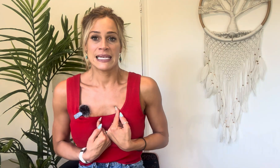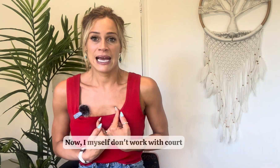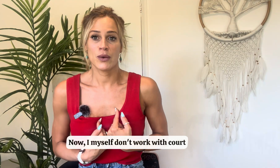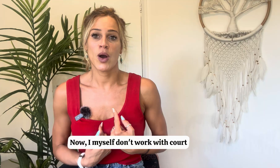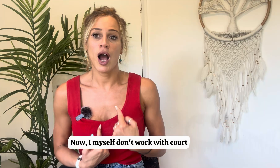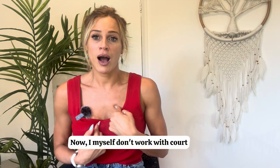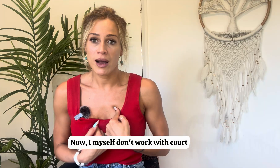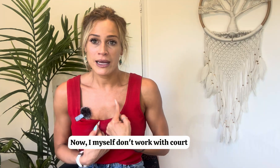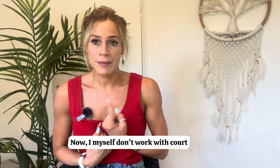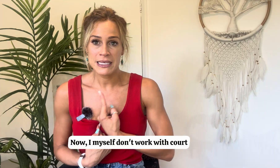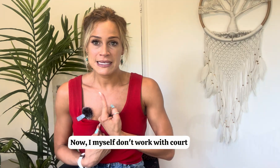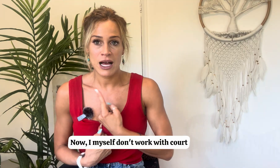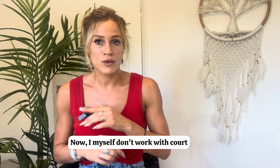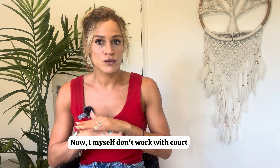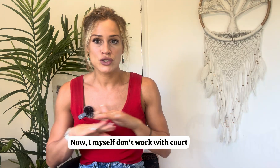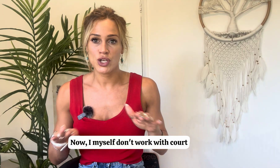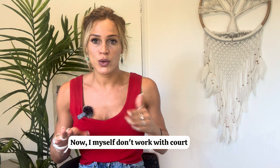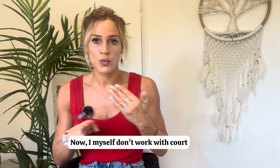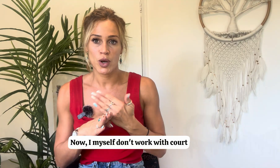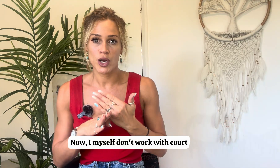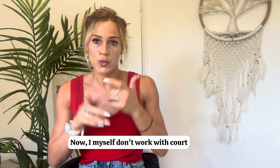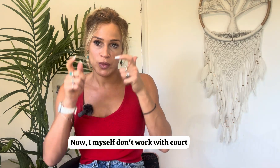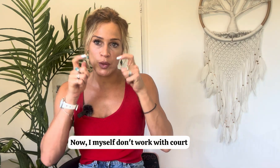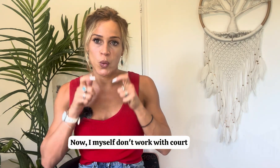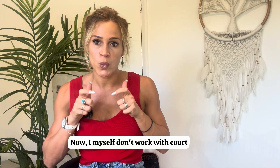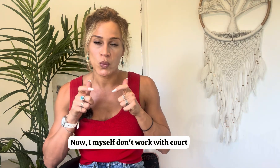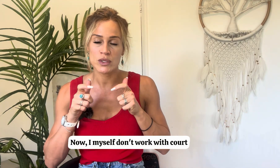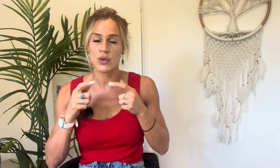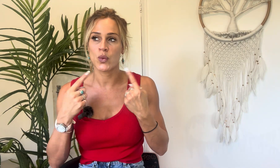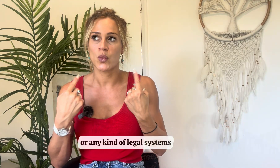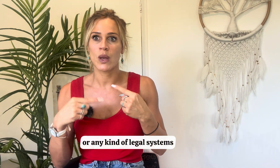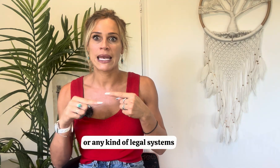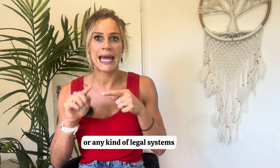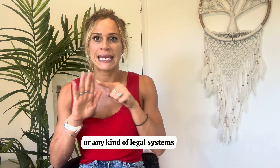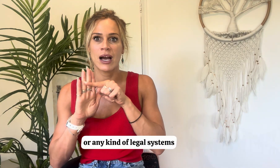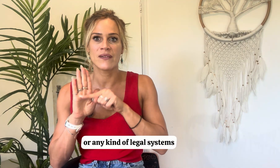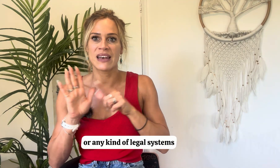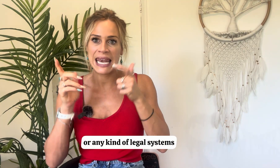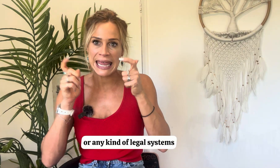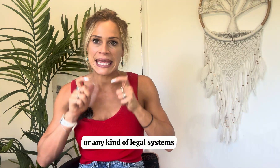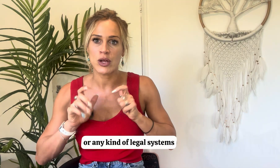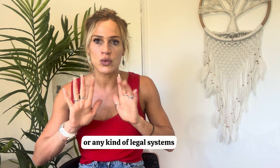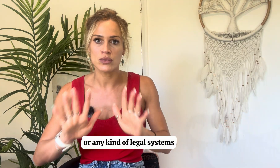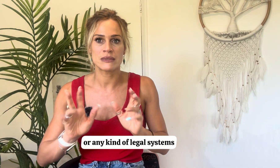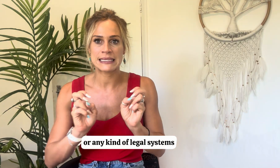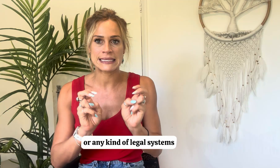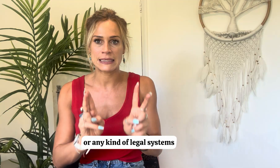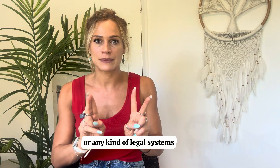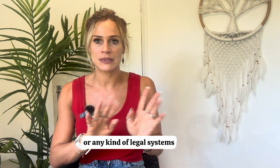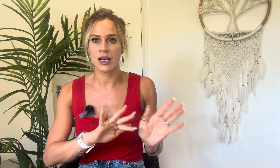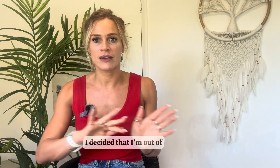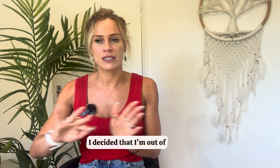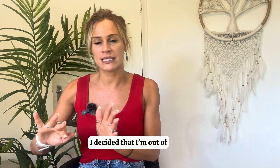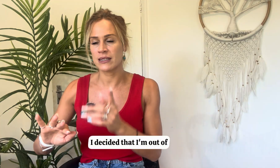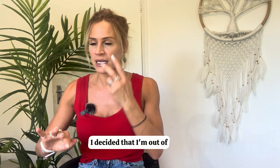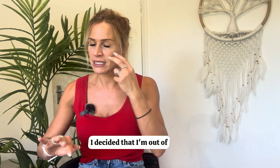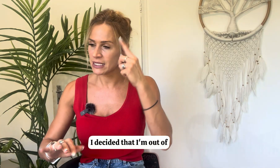Now, I myself don't work with court or any kind of legal systems. I decided